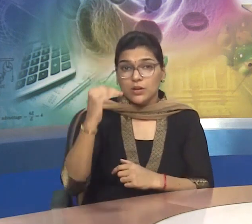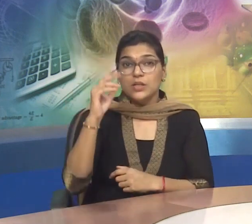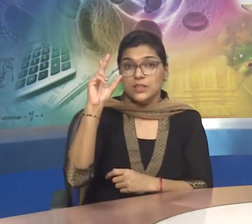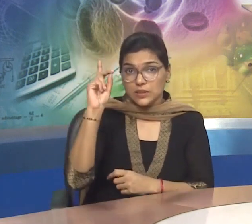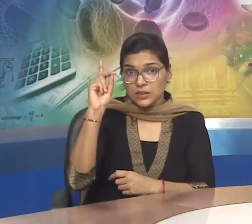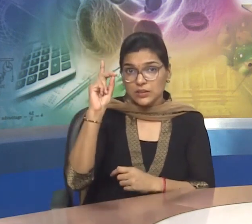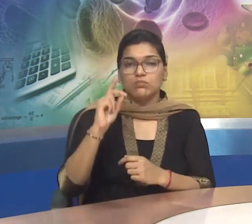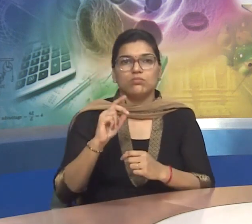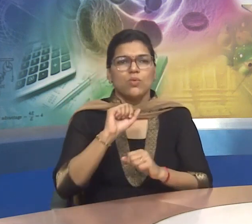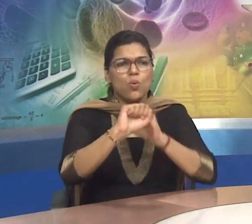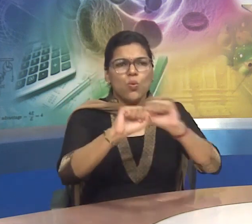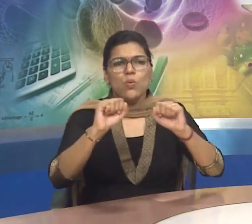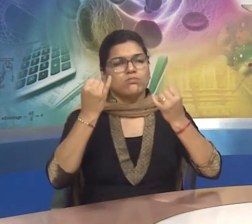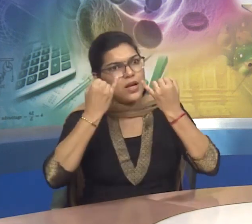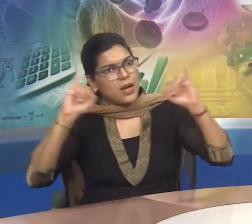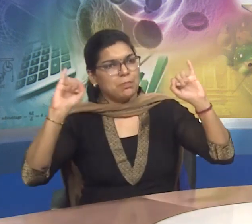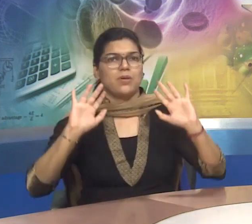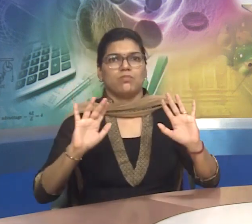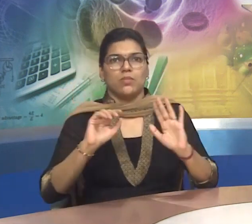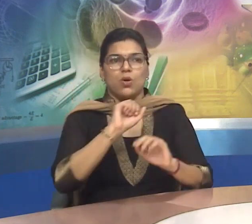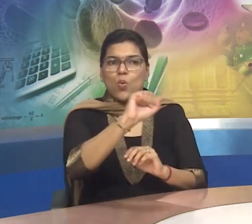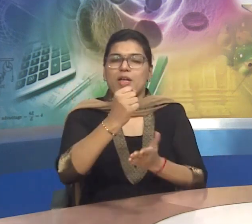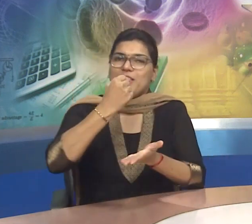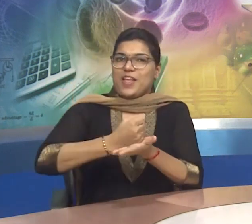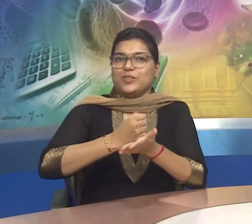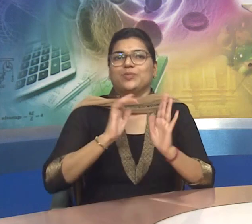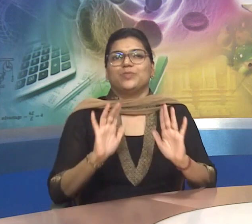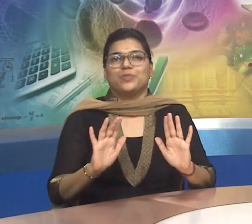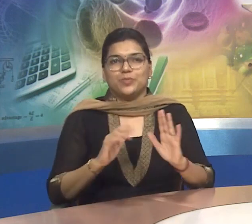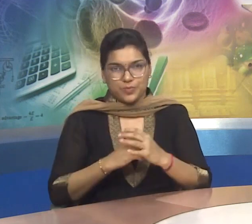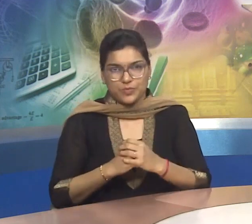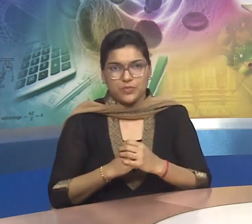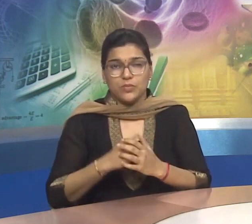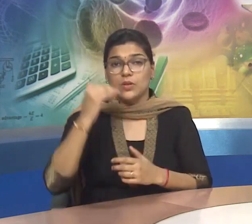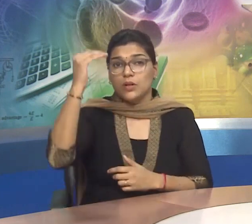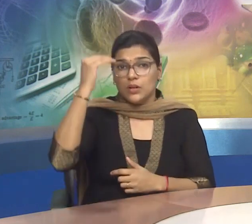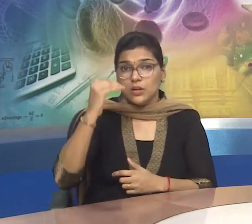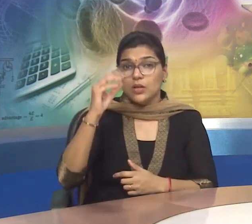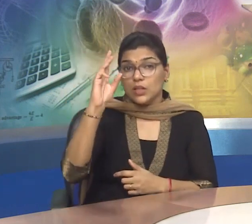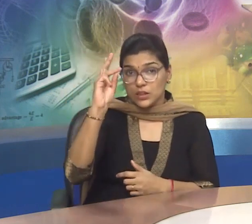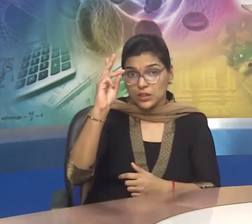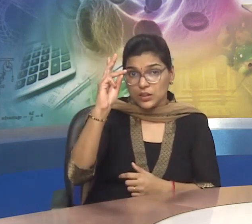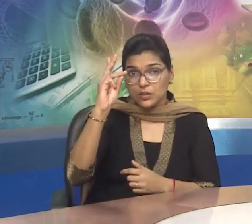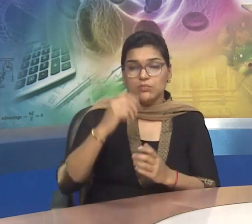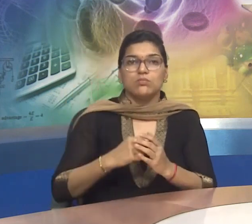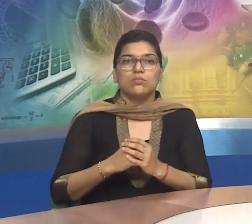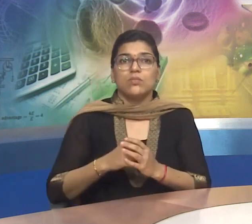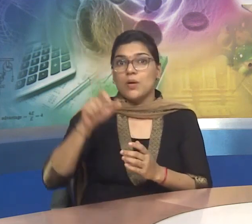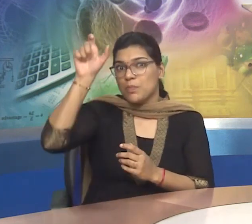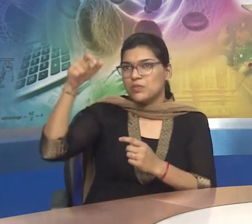The second fundamental right is right to freedom. The third fundamental